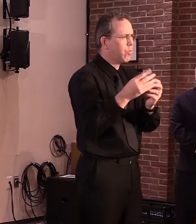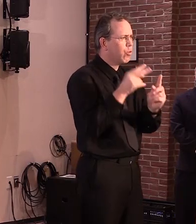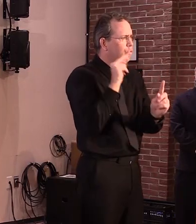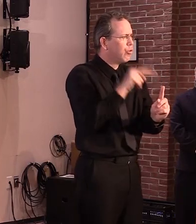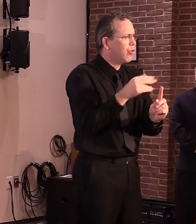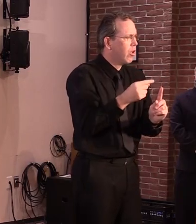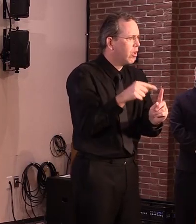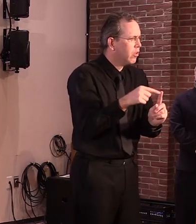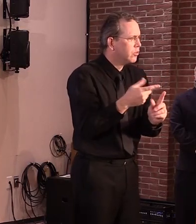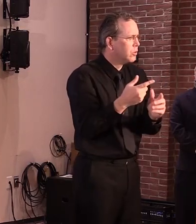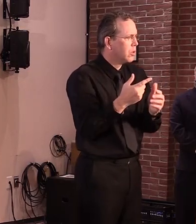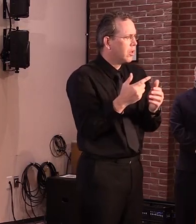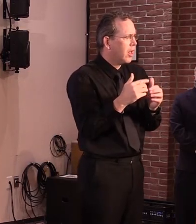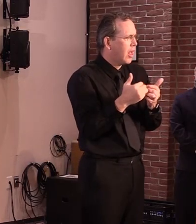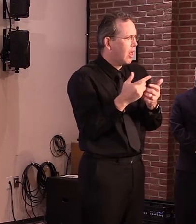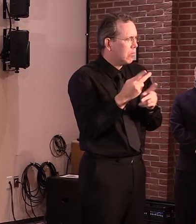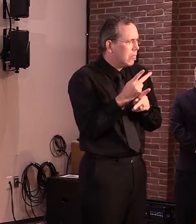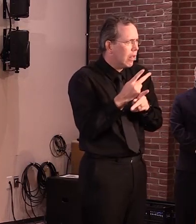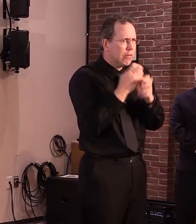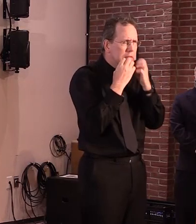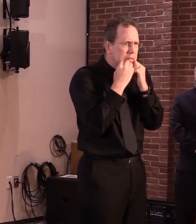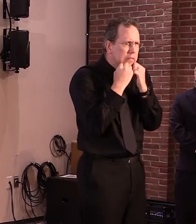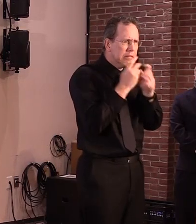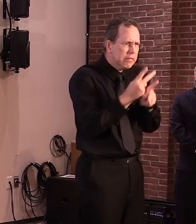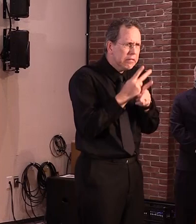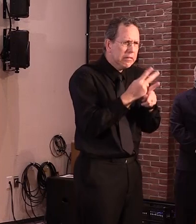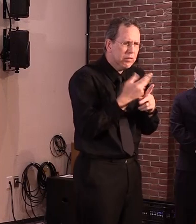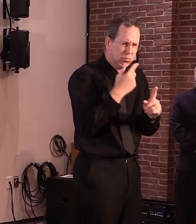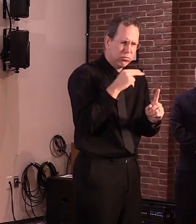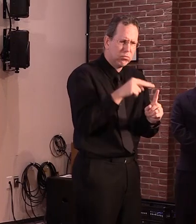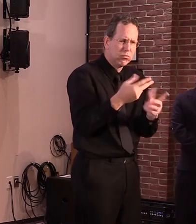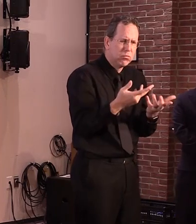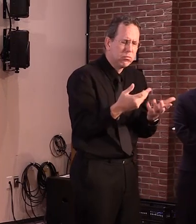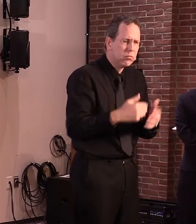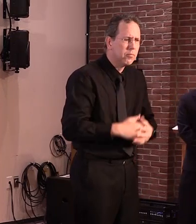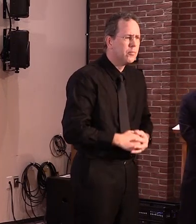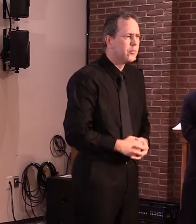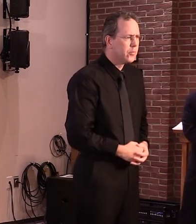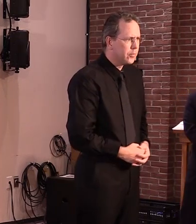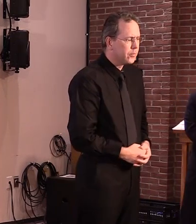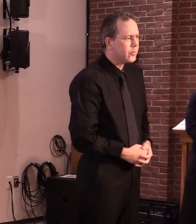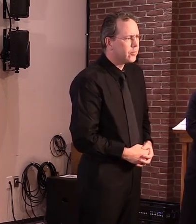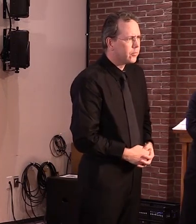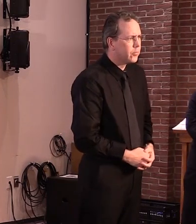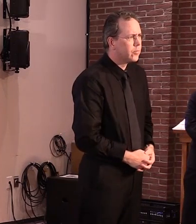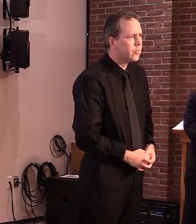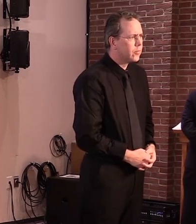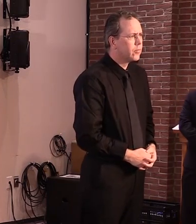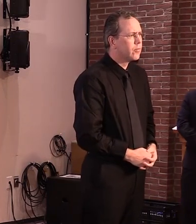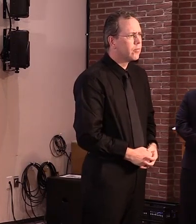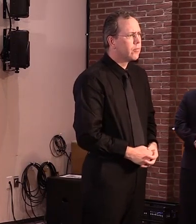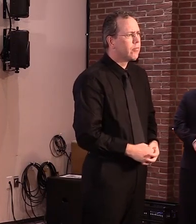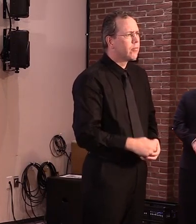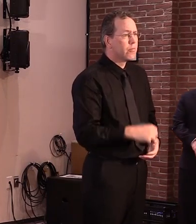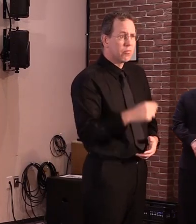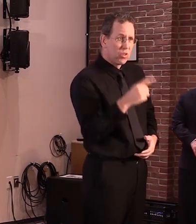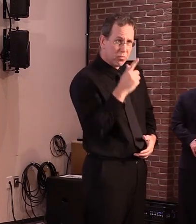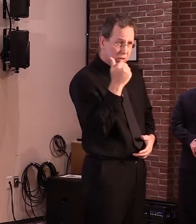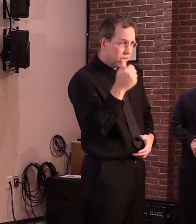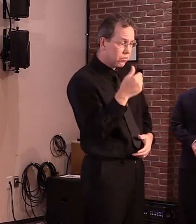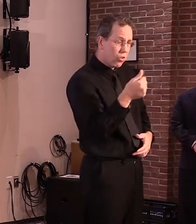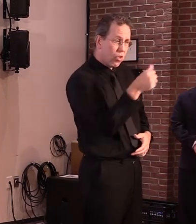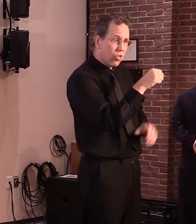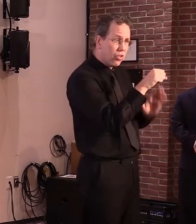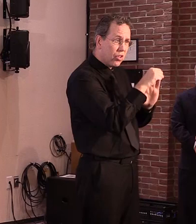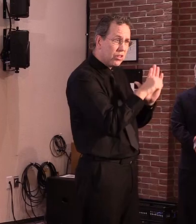reopening? And is it the lack of success in neighboring states also having a significant impact? Yeah,